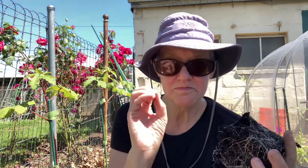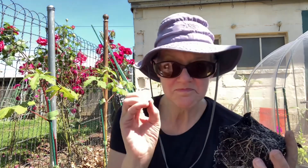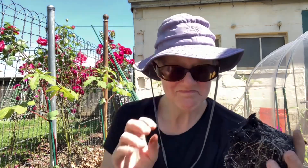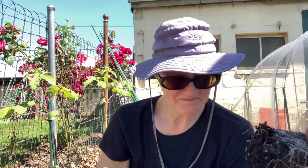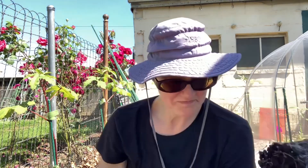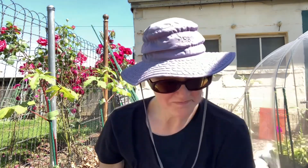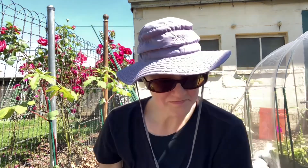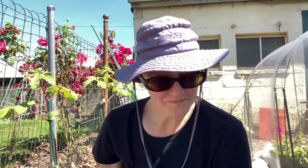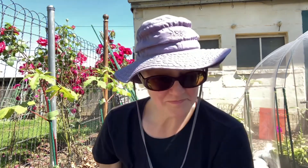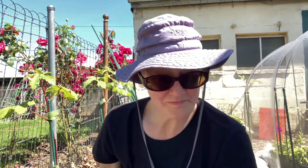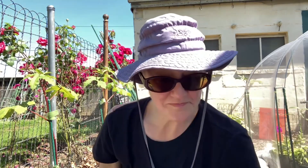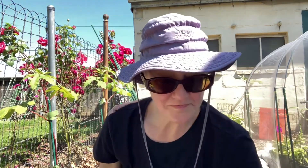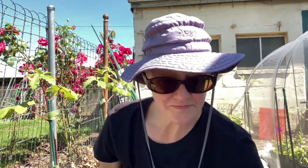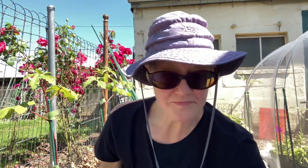We're all good.